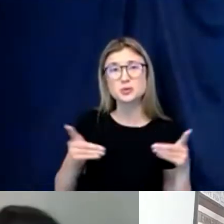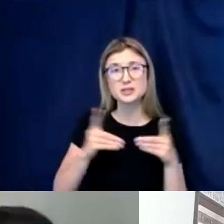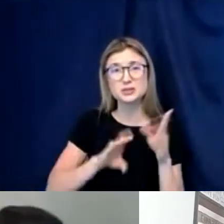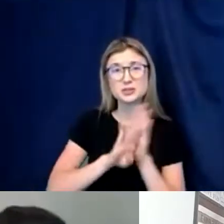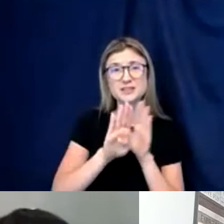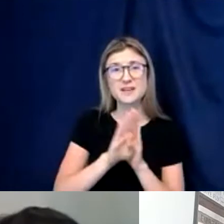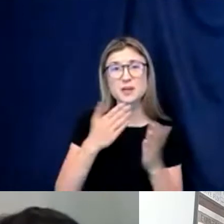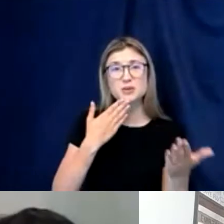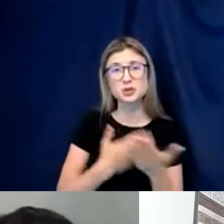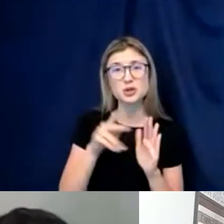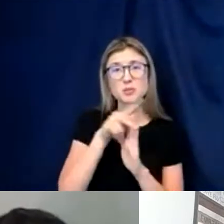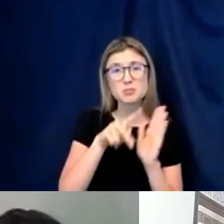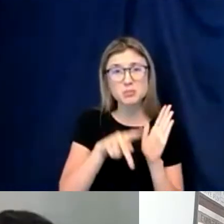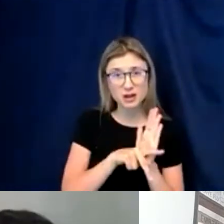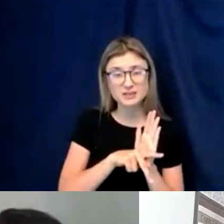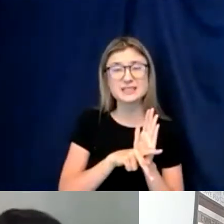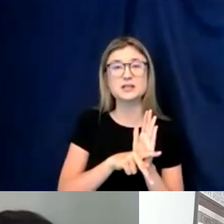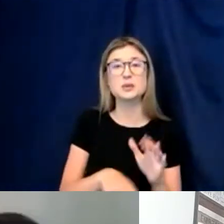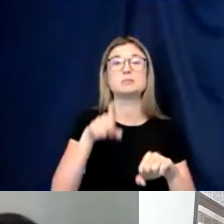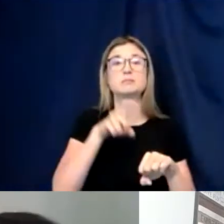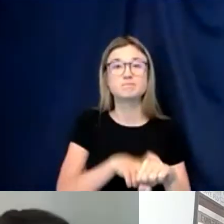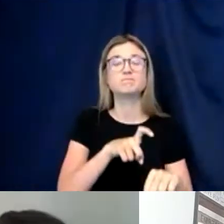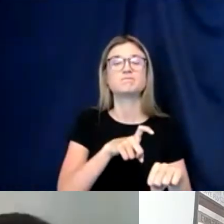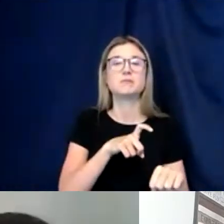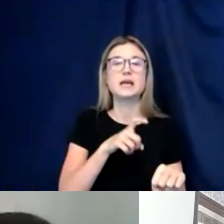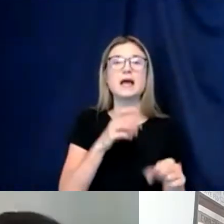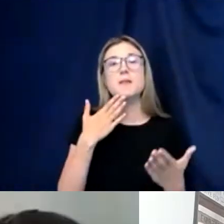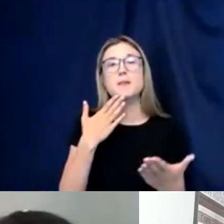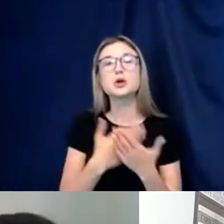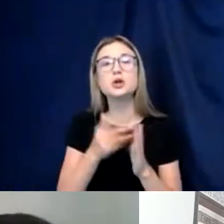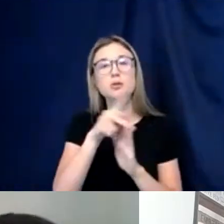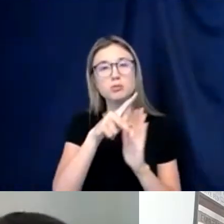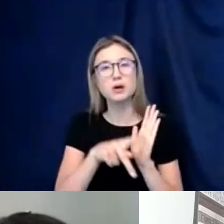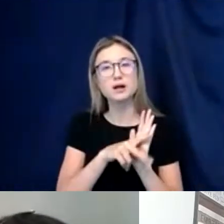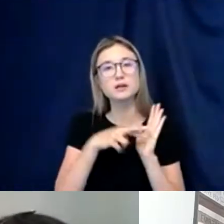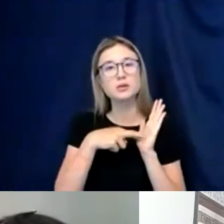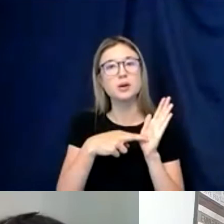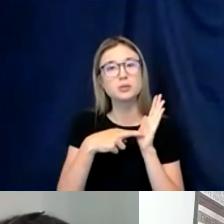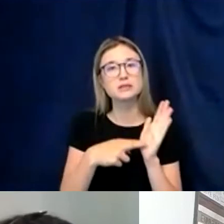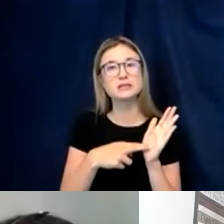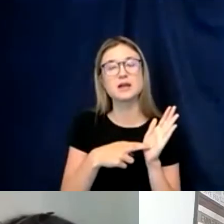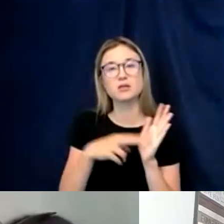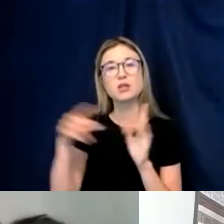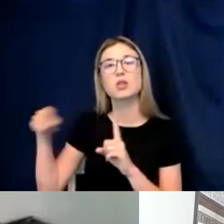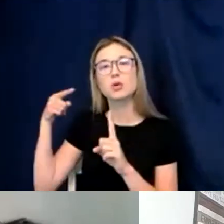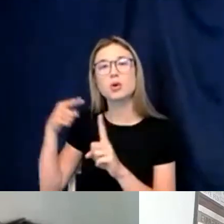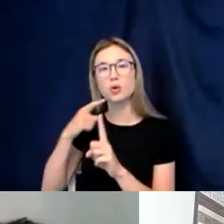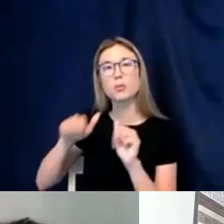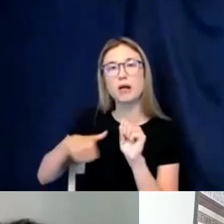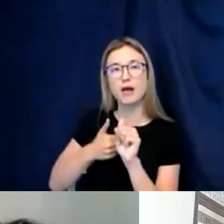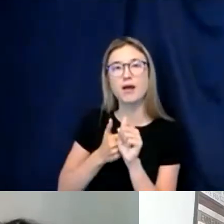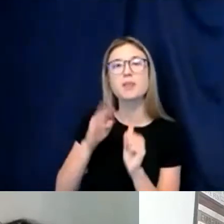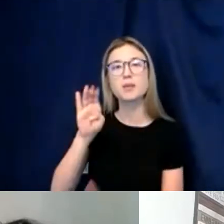Make sure Absolutely. they do it in a timely manner, and they are good policies that represent what the intent of the bill is. So that was